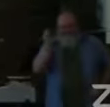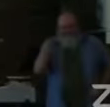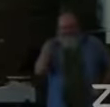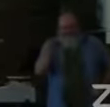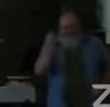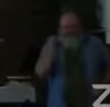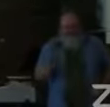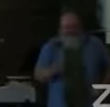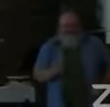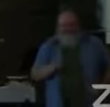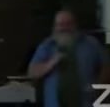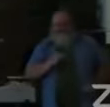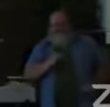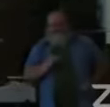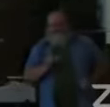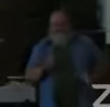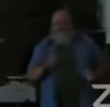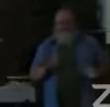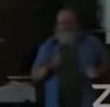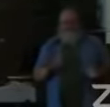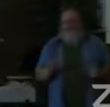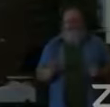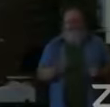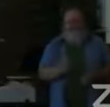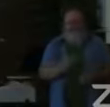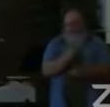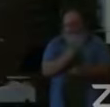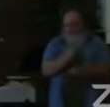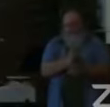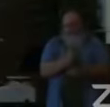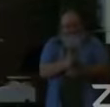Now, when you do the right thing, you have peace, right?